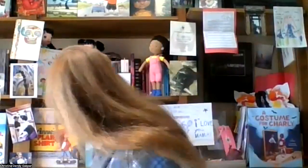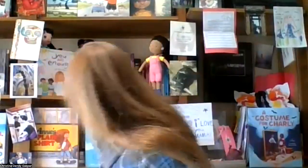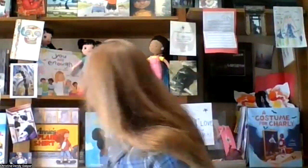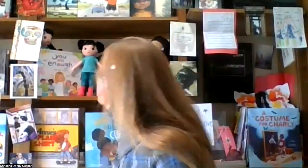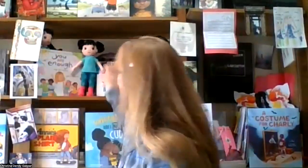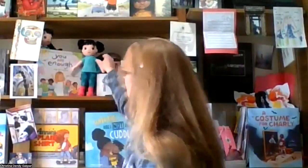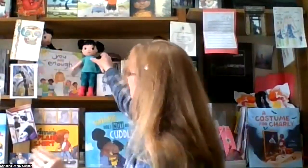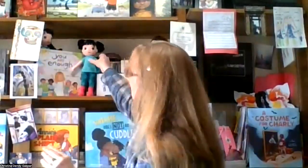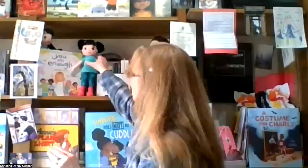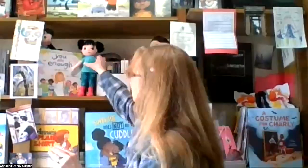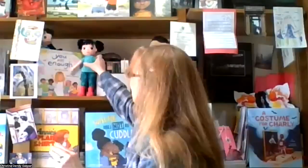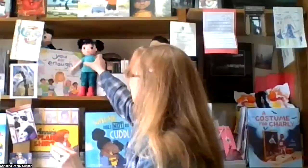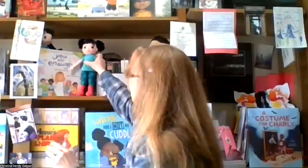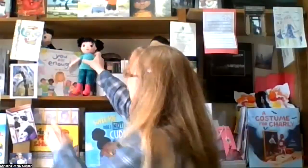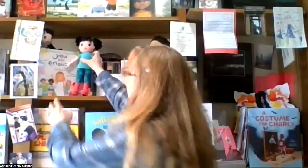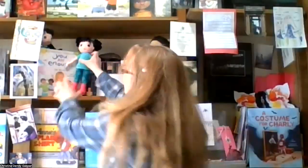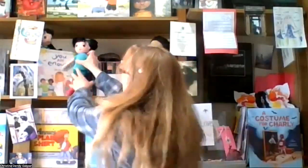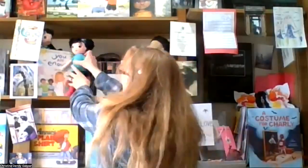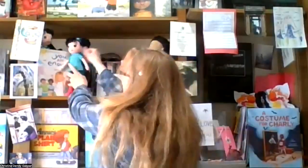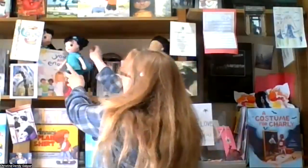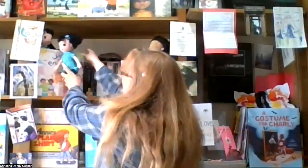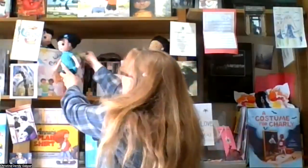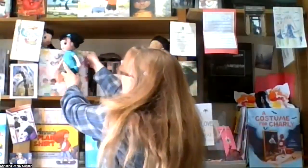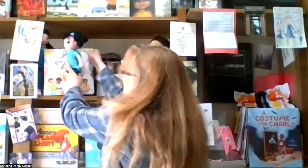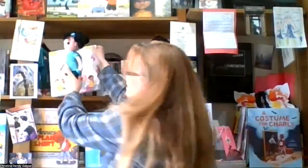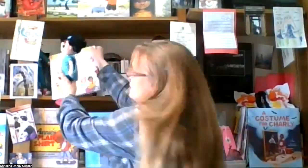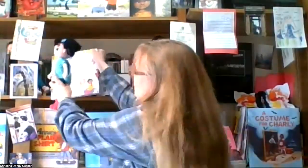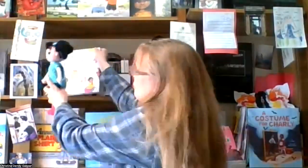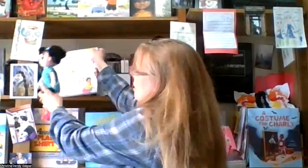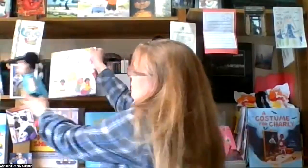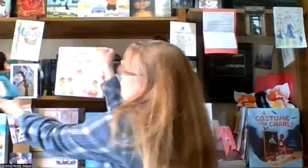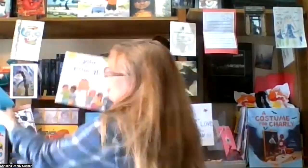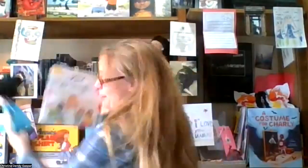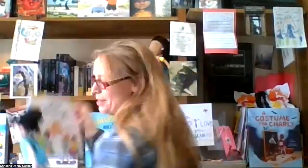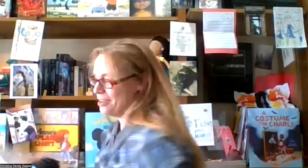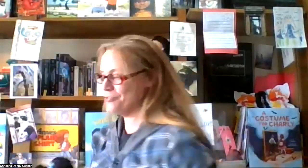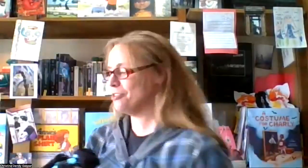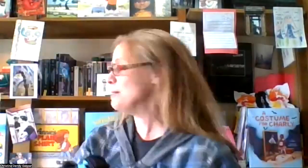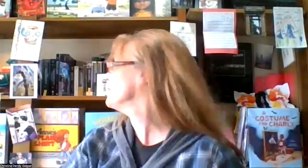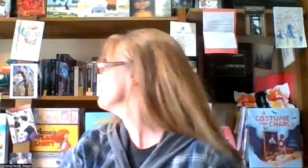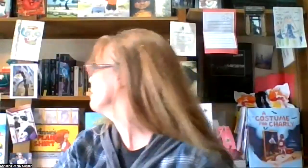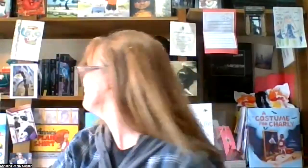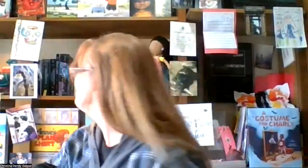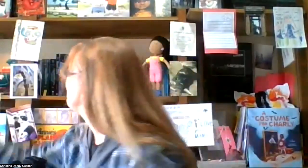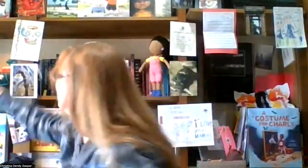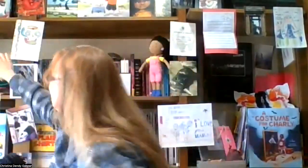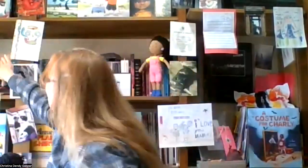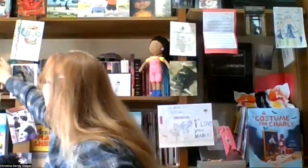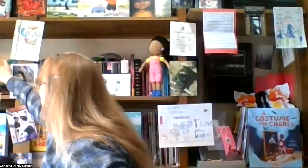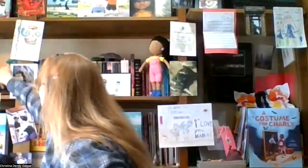characters. Here's Miss Dinah. And these are from, I'm knocking over all my books, pardon